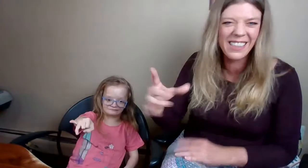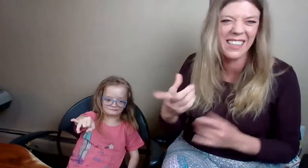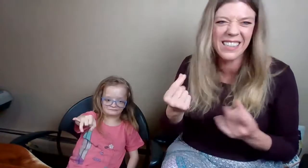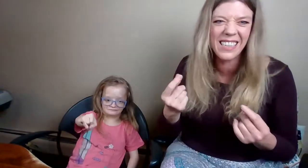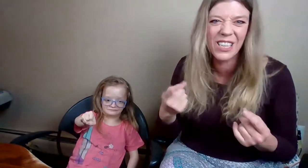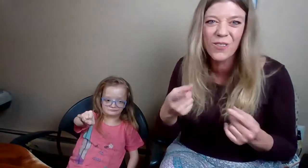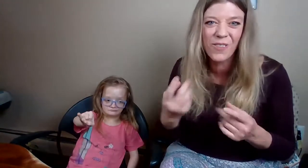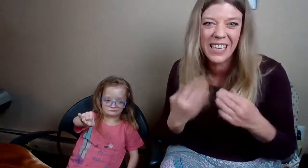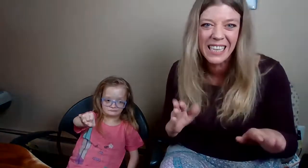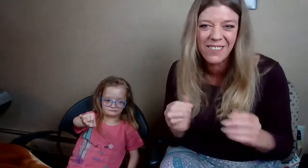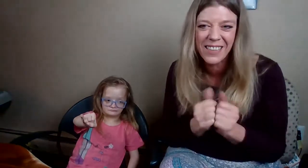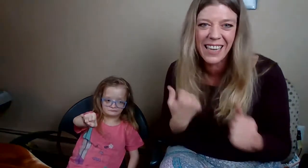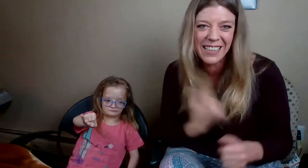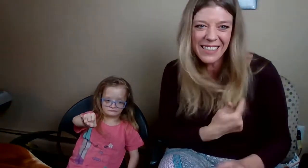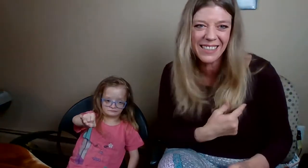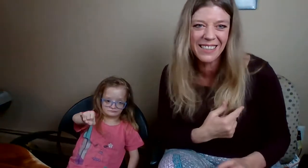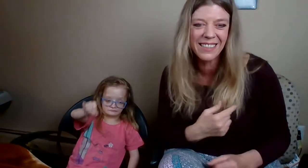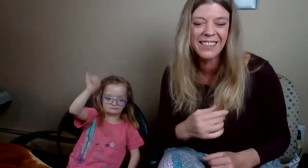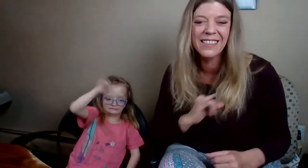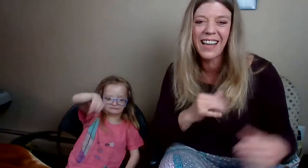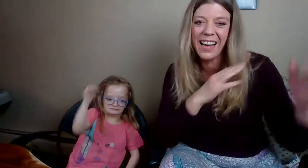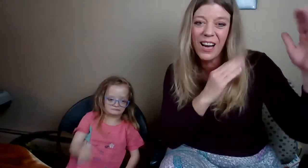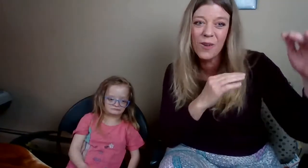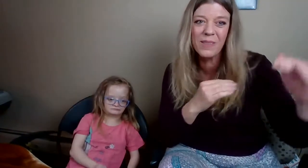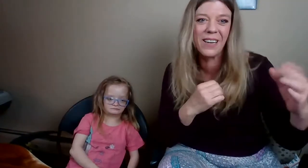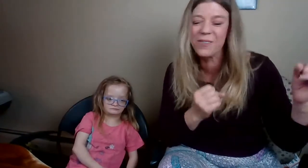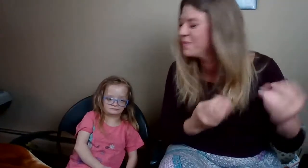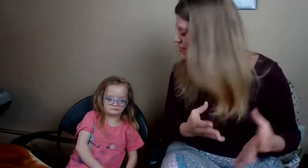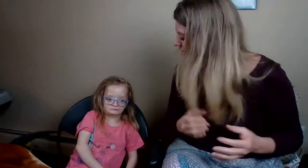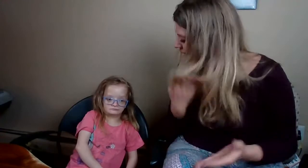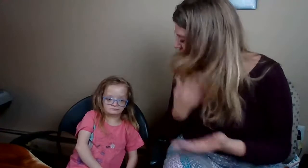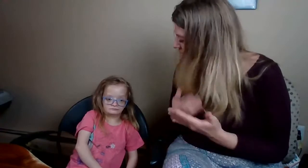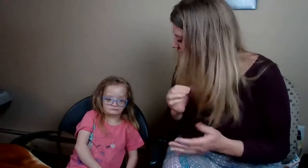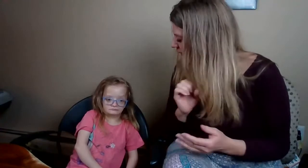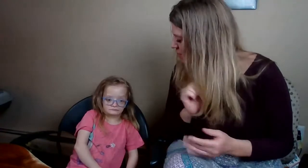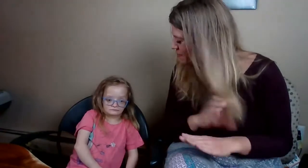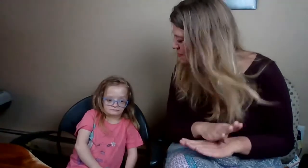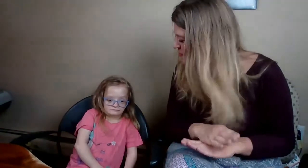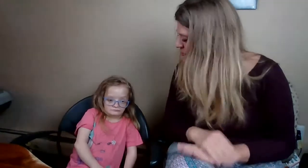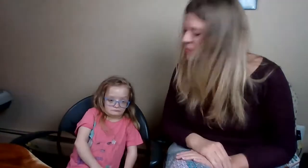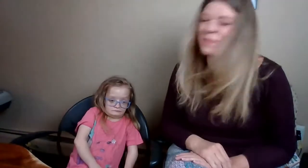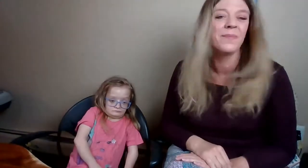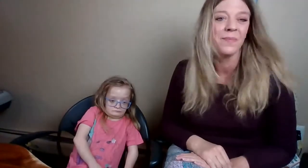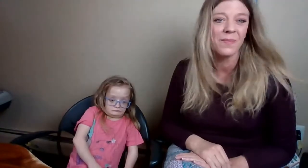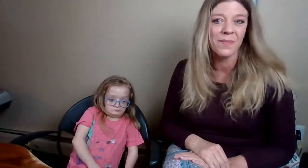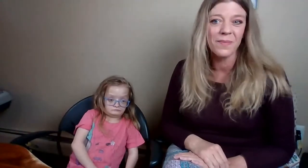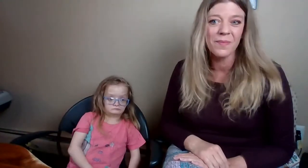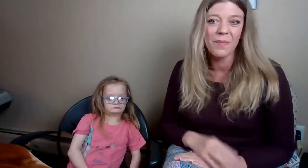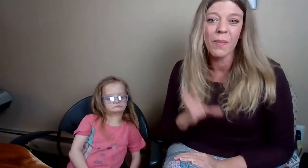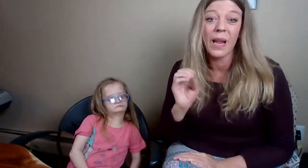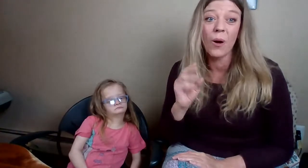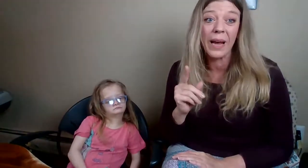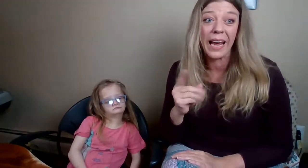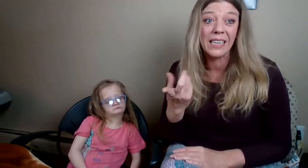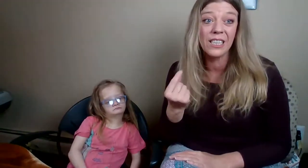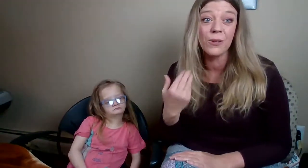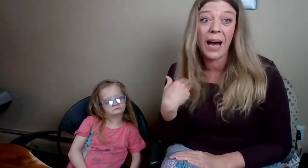Did you finish with us? I hope so. Good job. Okay, do you